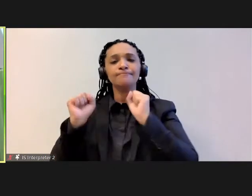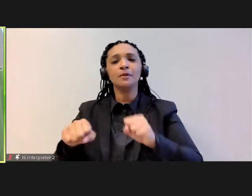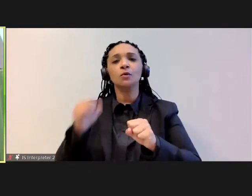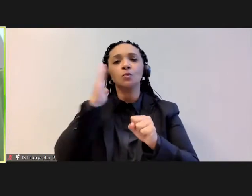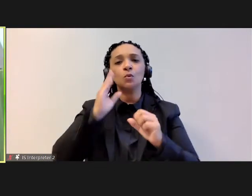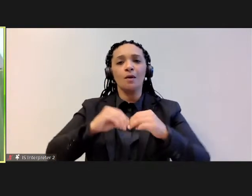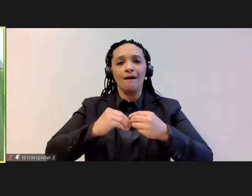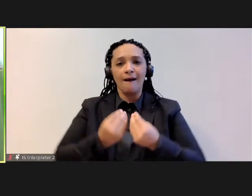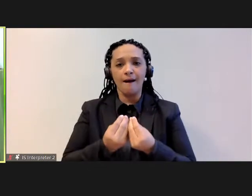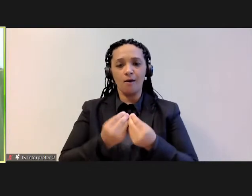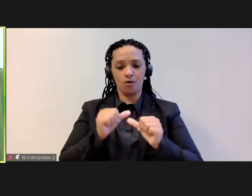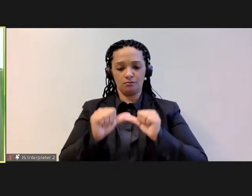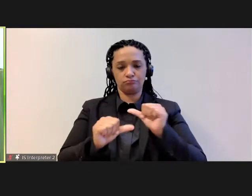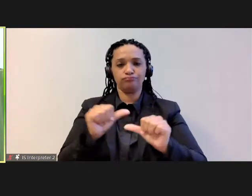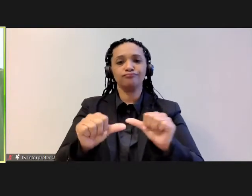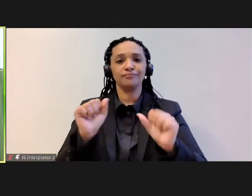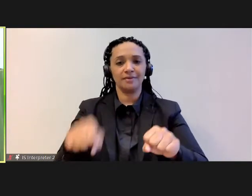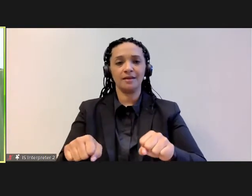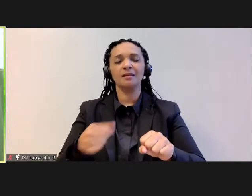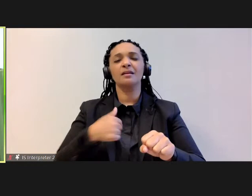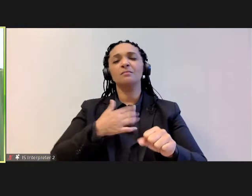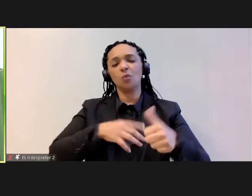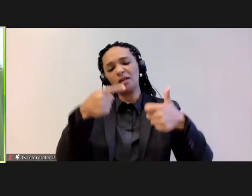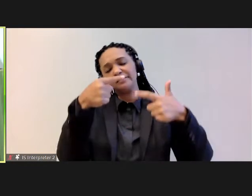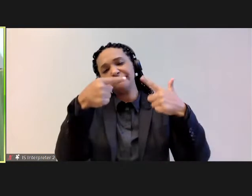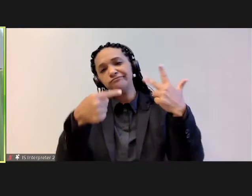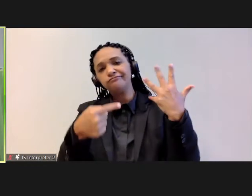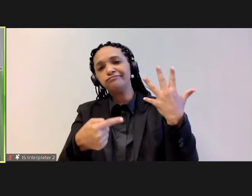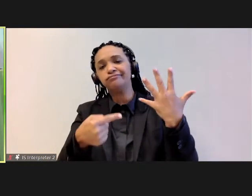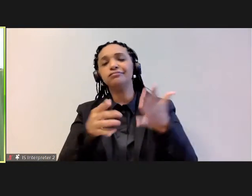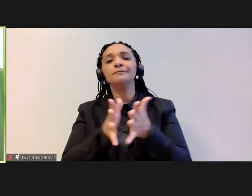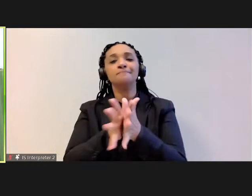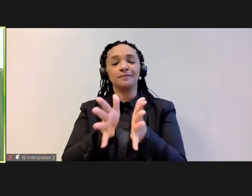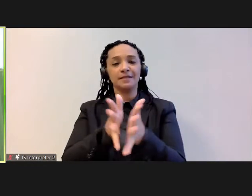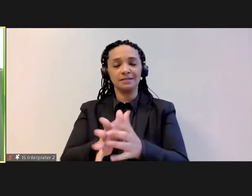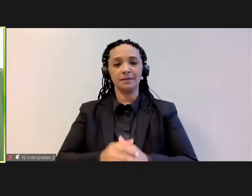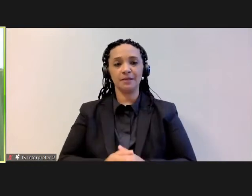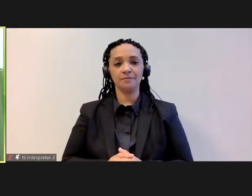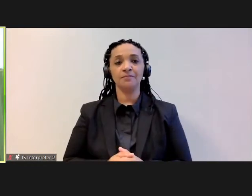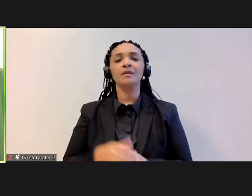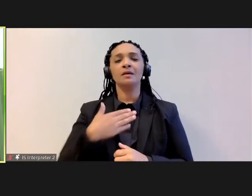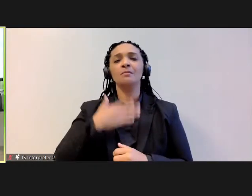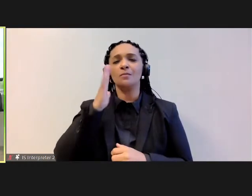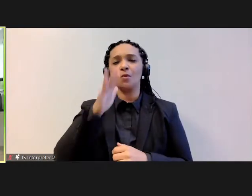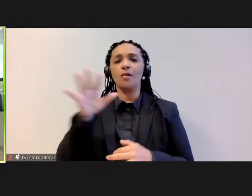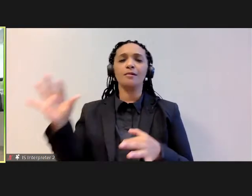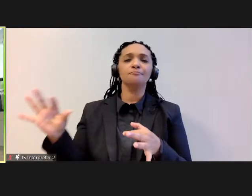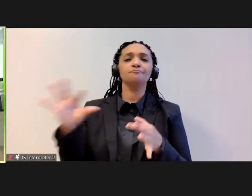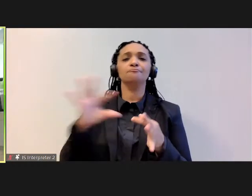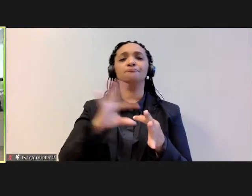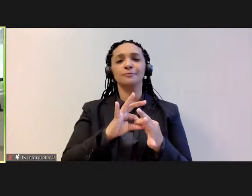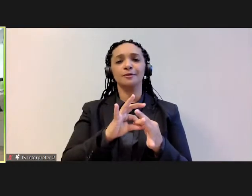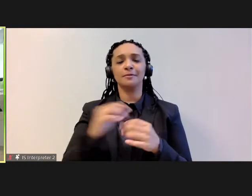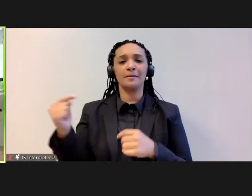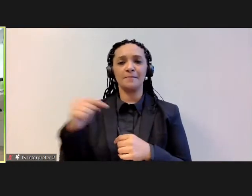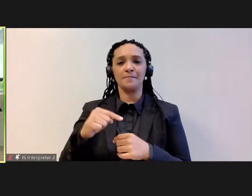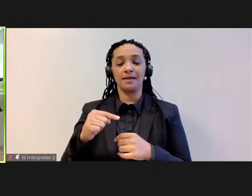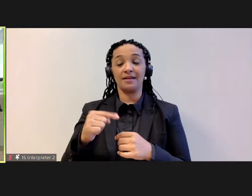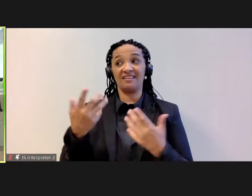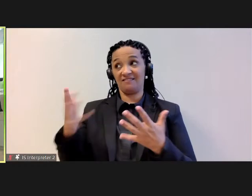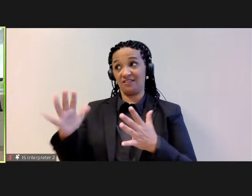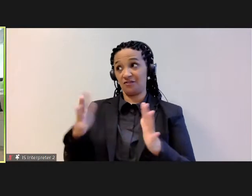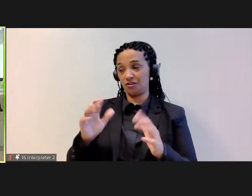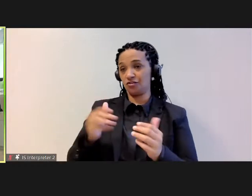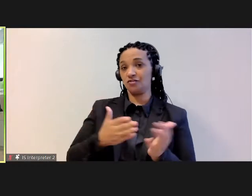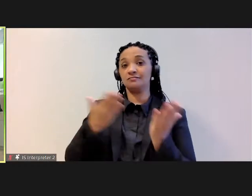disposal of these people. Those are the issues I wanted to flag. Of course, I would come back to the floor after I give the floor